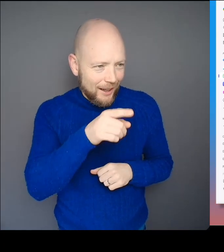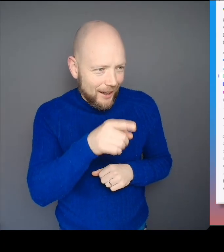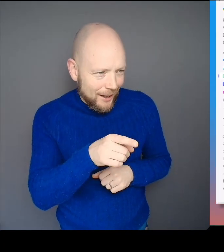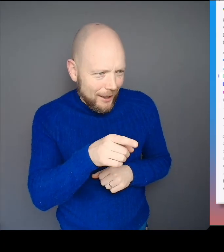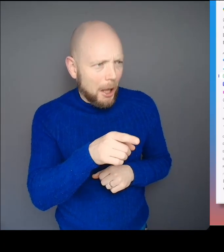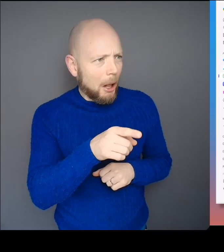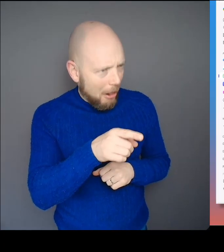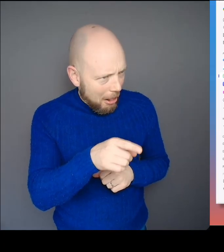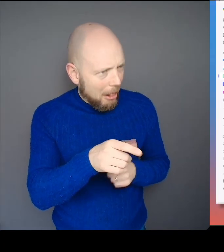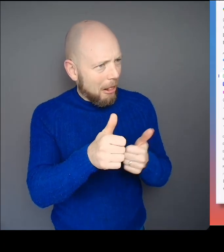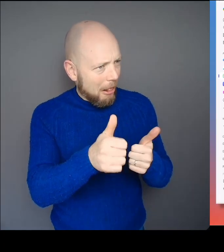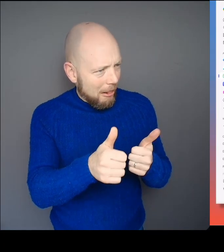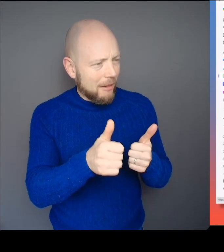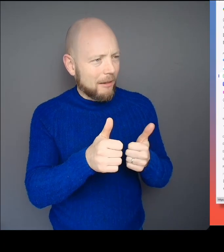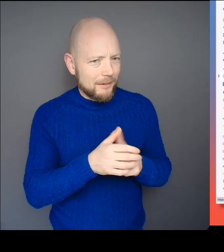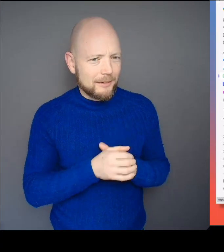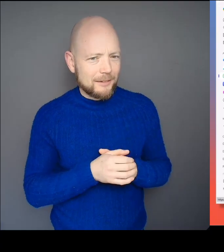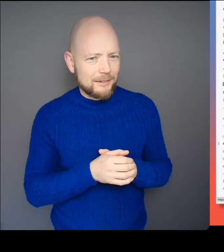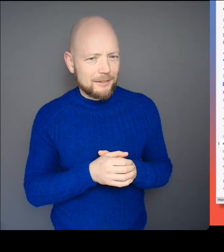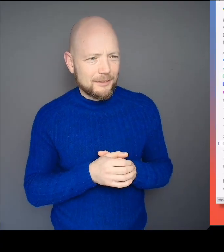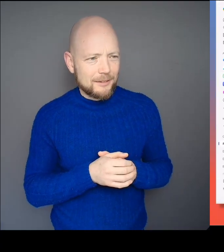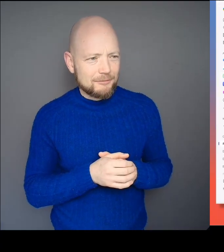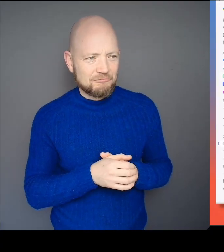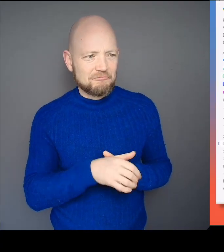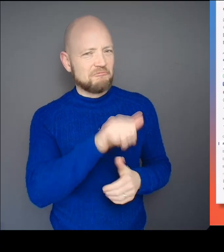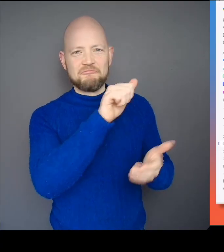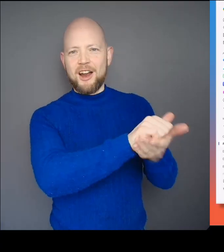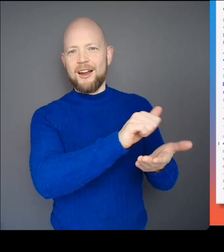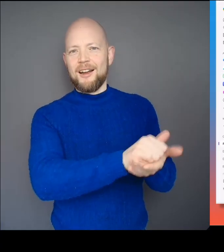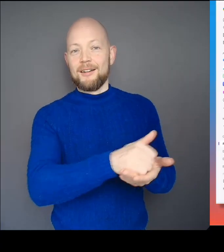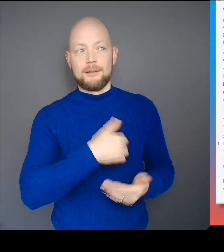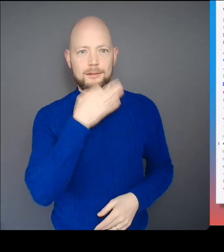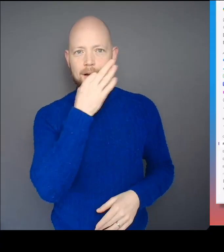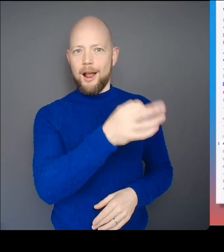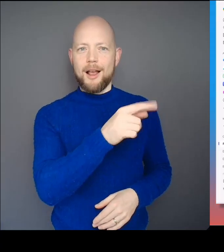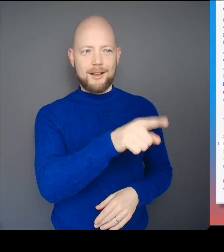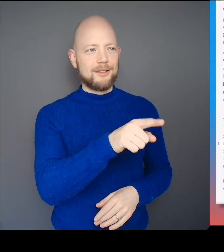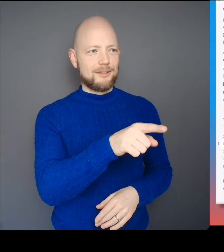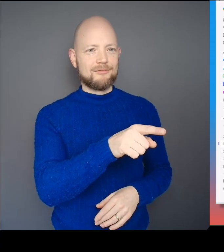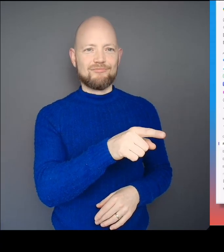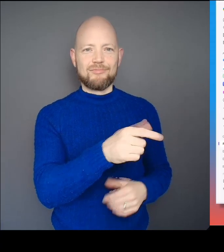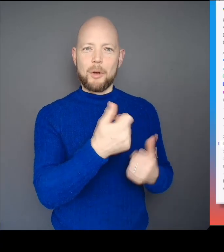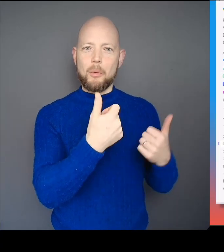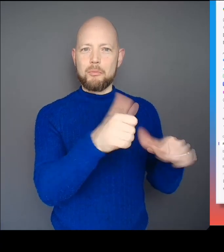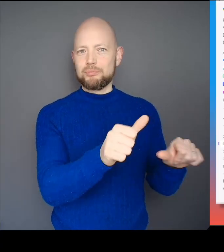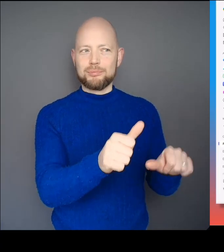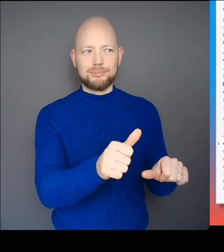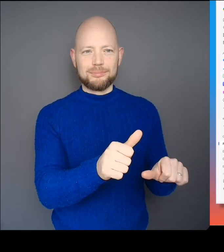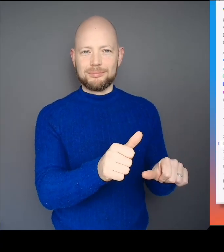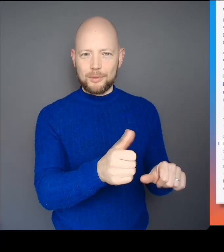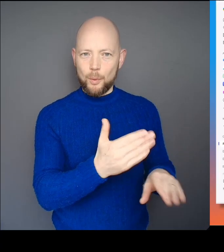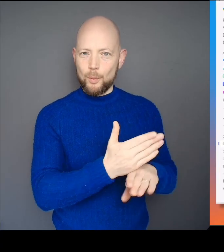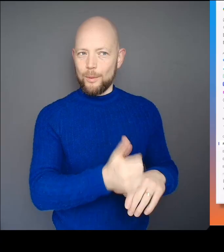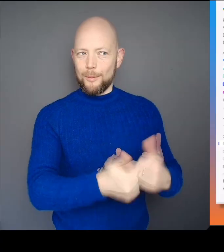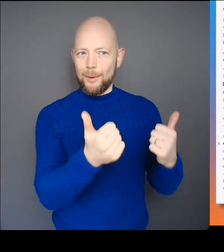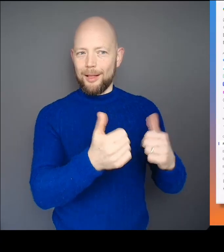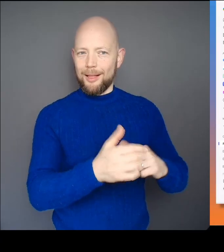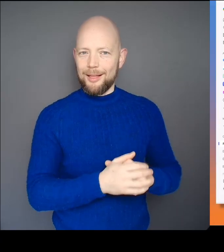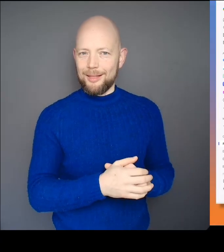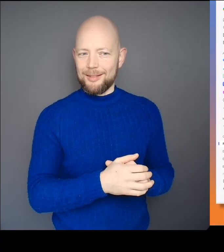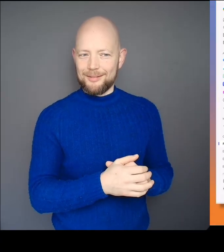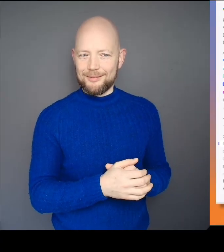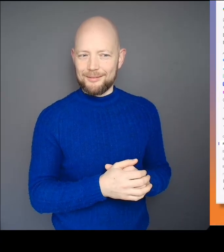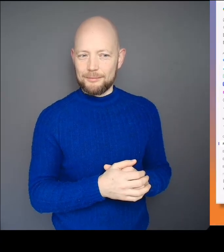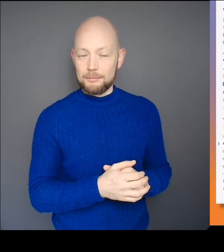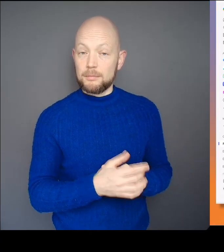the tail wagging lineup. It references the documents. It is doing all of the things that I asked it to do. So obviously you would test it a little